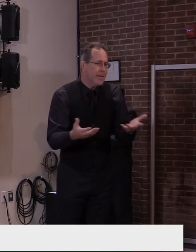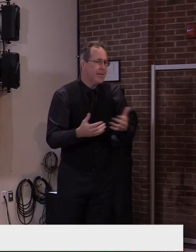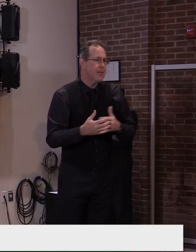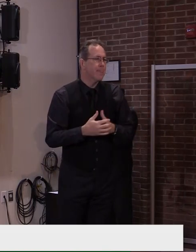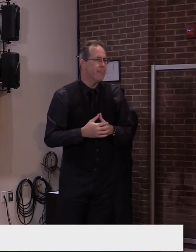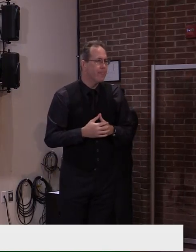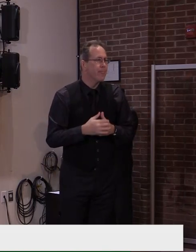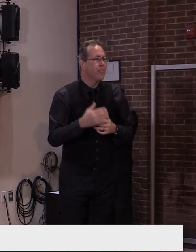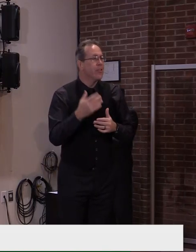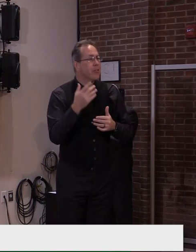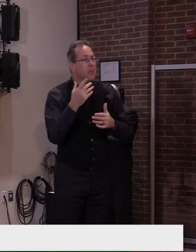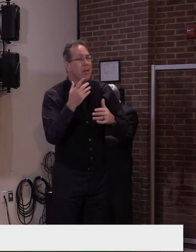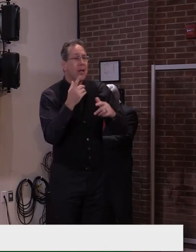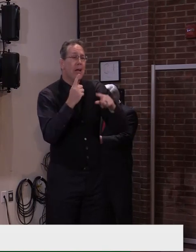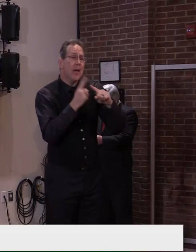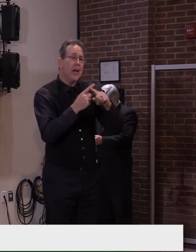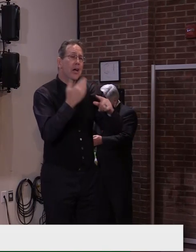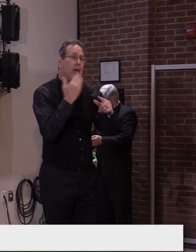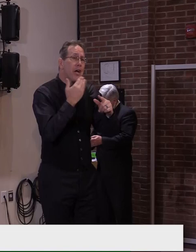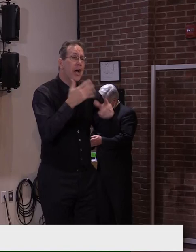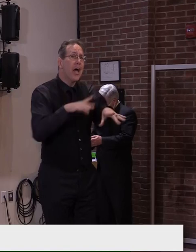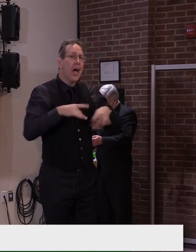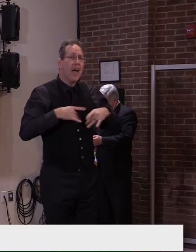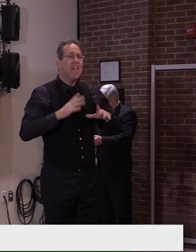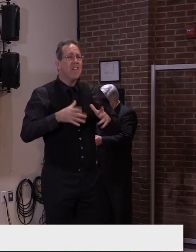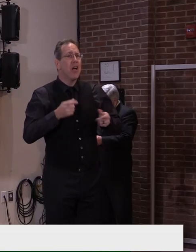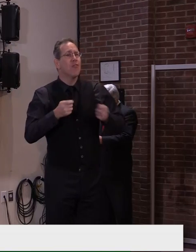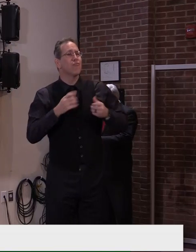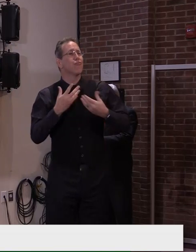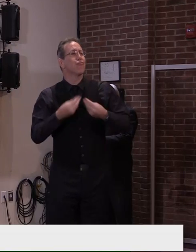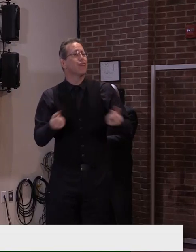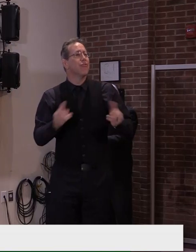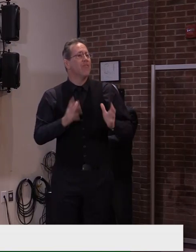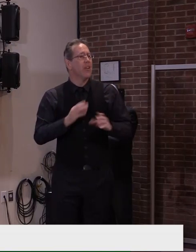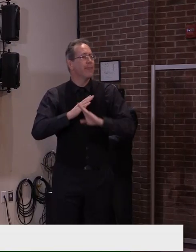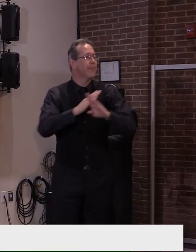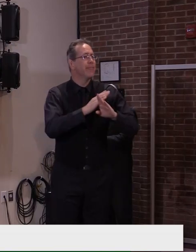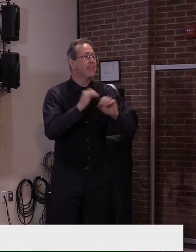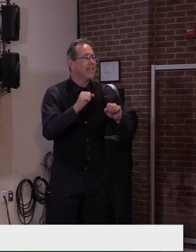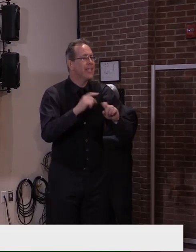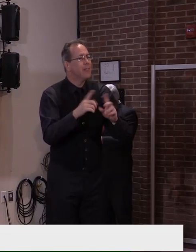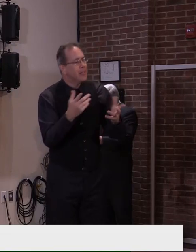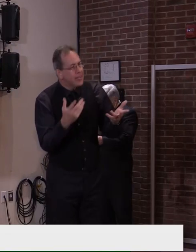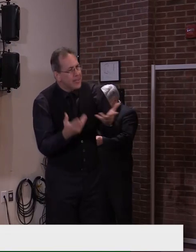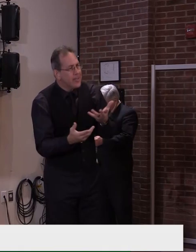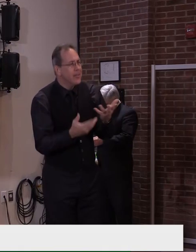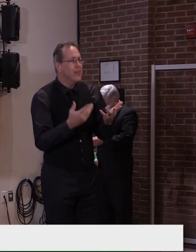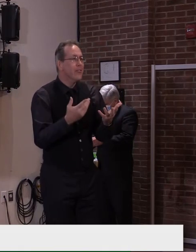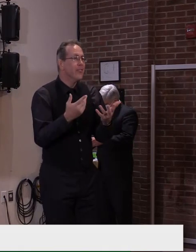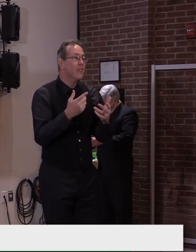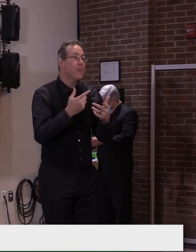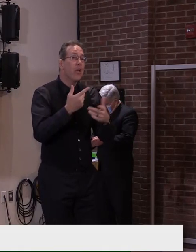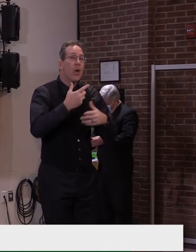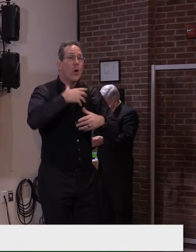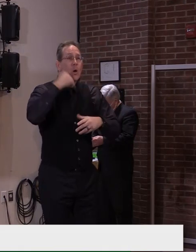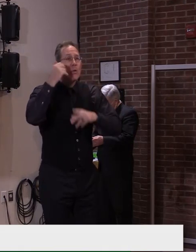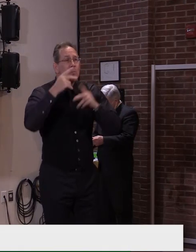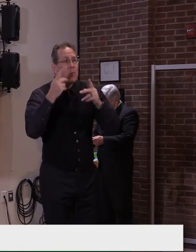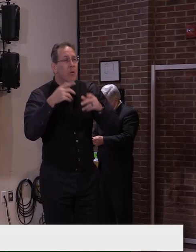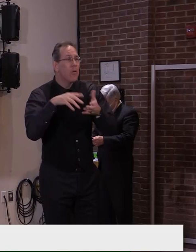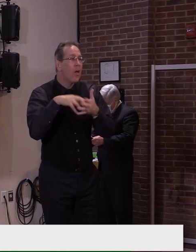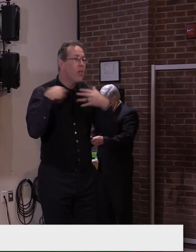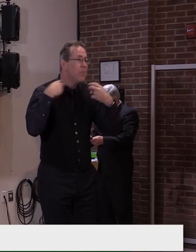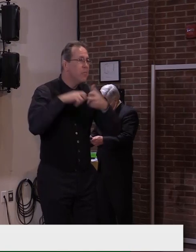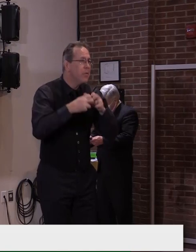good sign, and the reality is that maybe we will have more of some kind of community immunity as